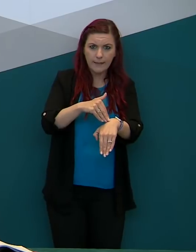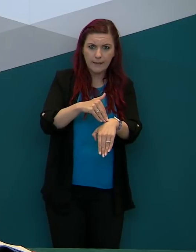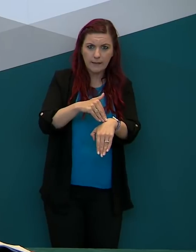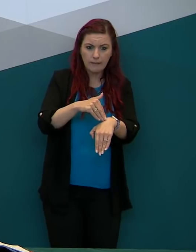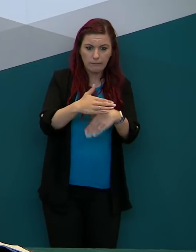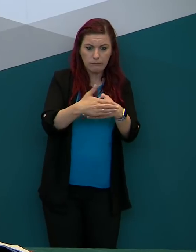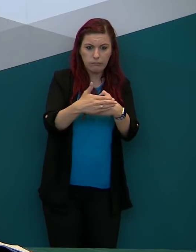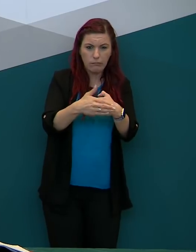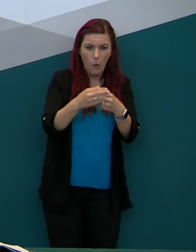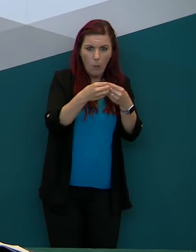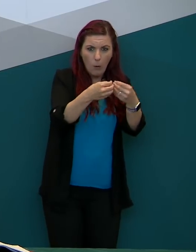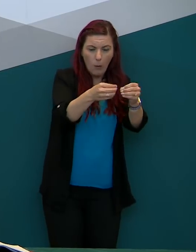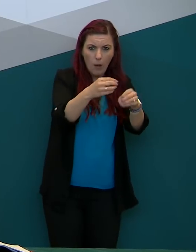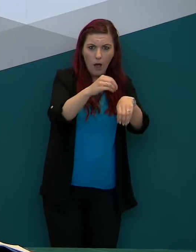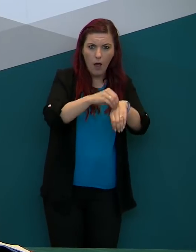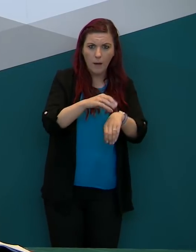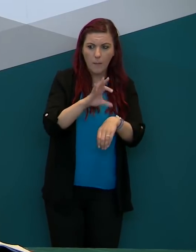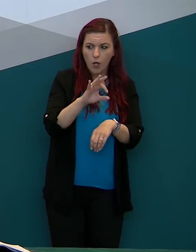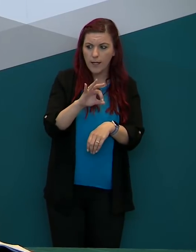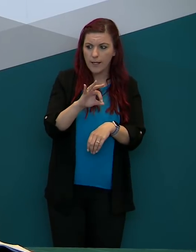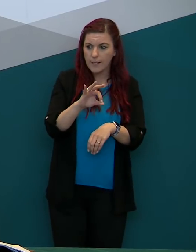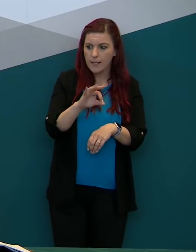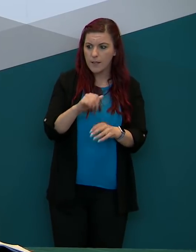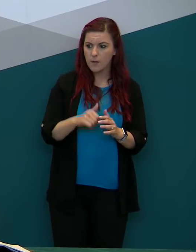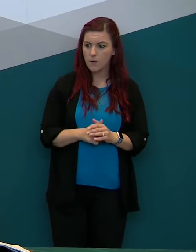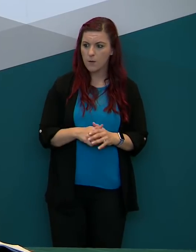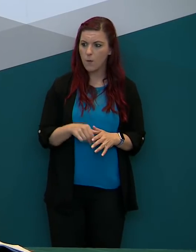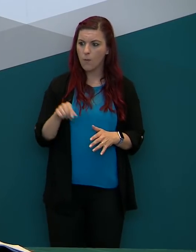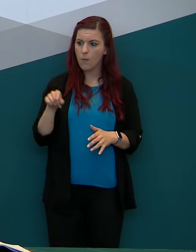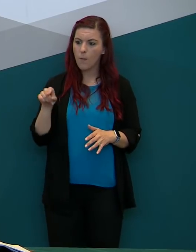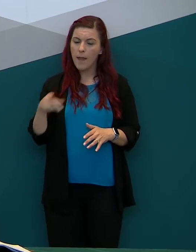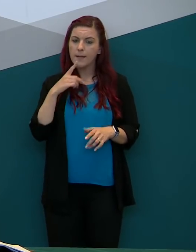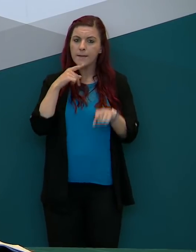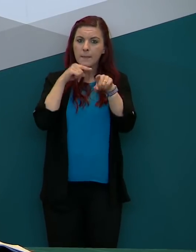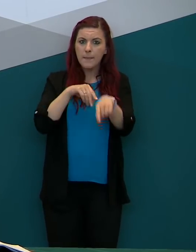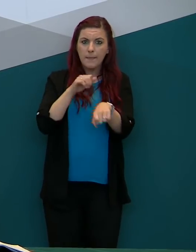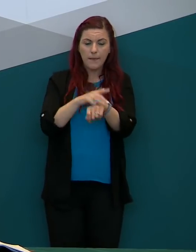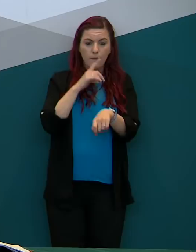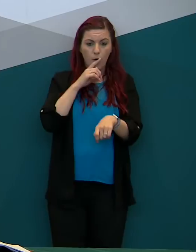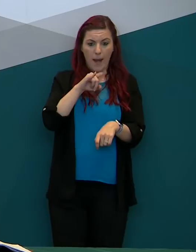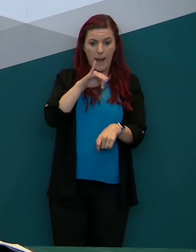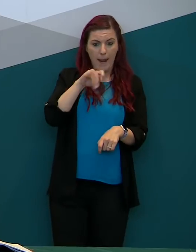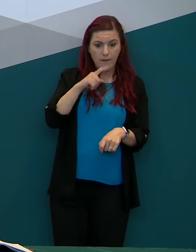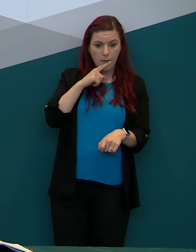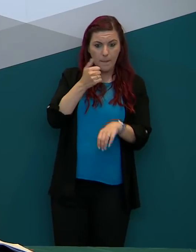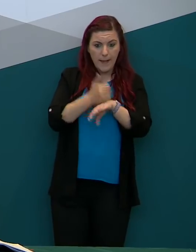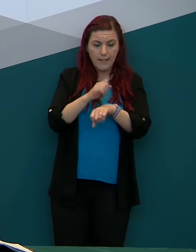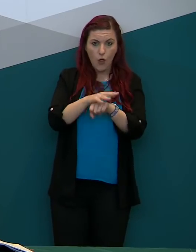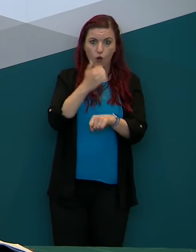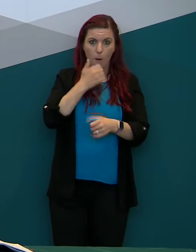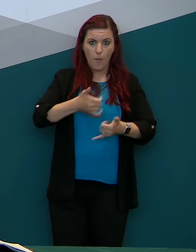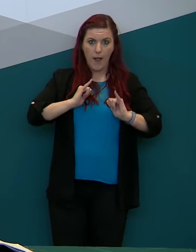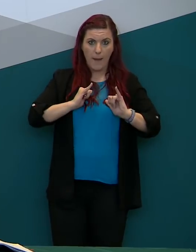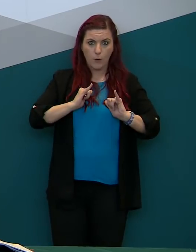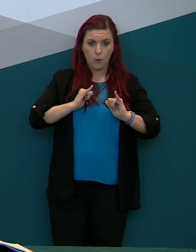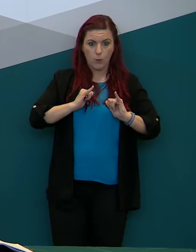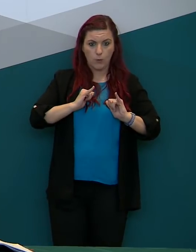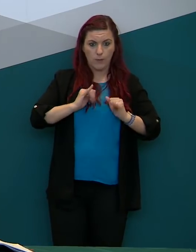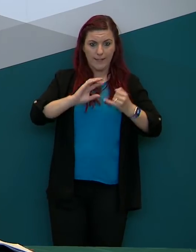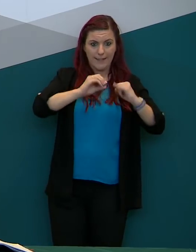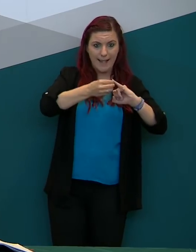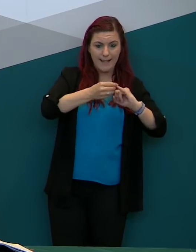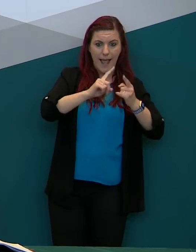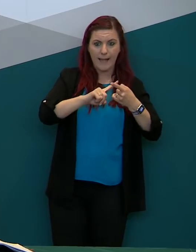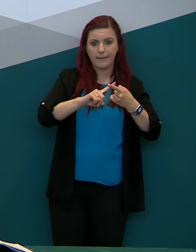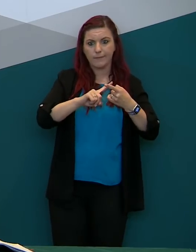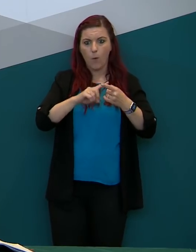phase? Well, the short answer to your question is that's a decision for NEFIT based on the testing capacity and who we're testing and the testing performance. What I